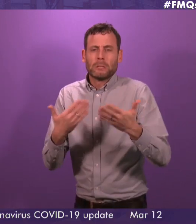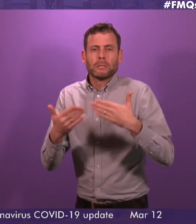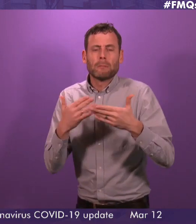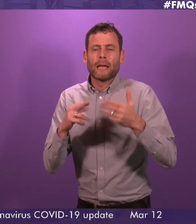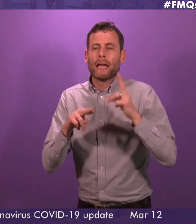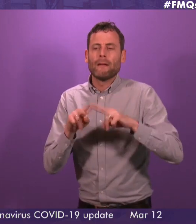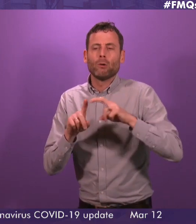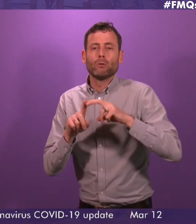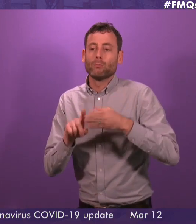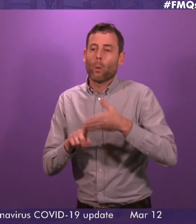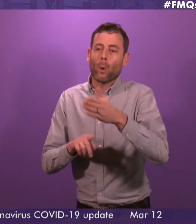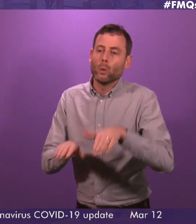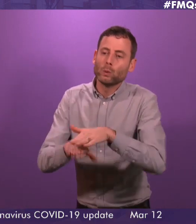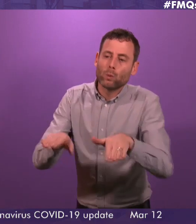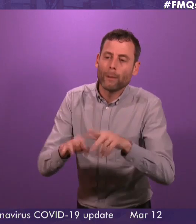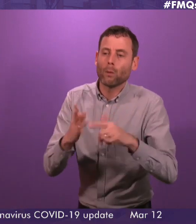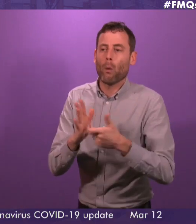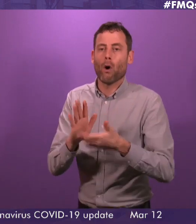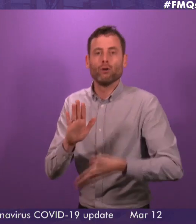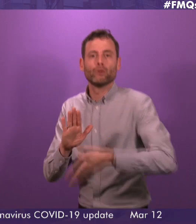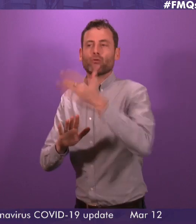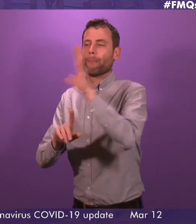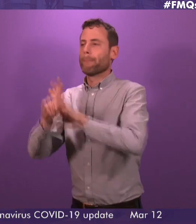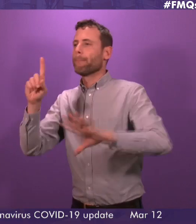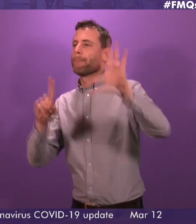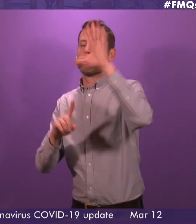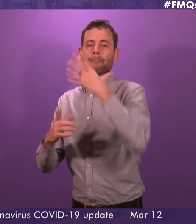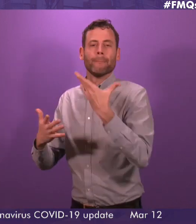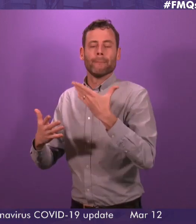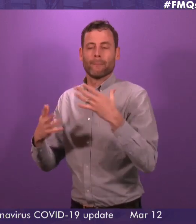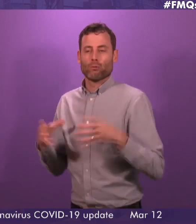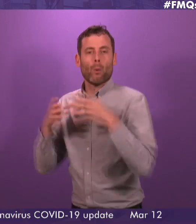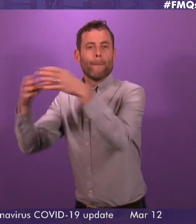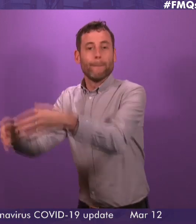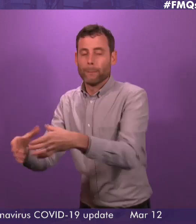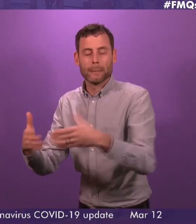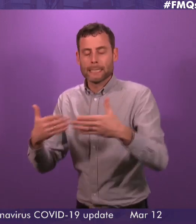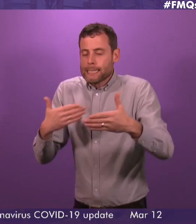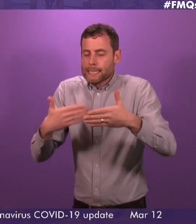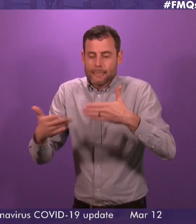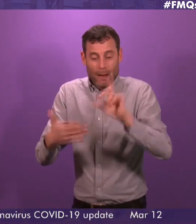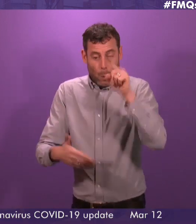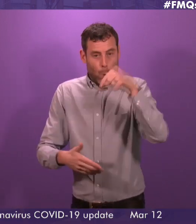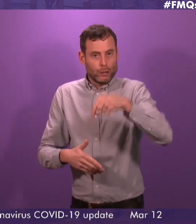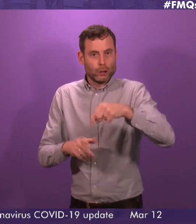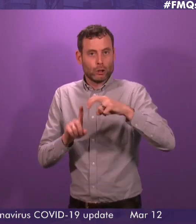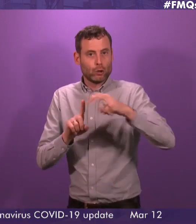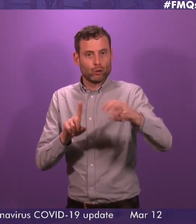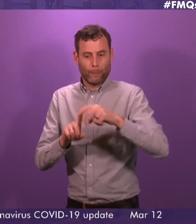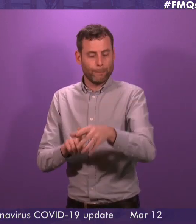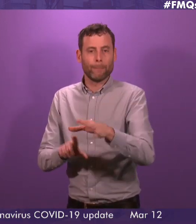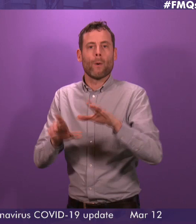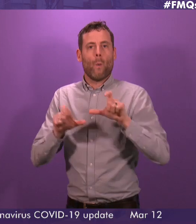swimming pool, whether it is a trip to another part of the UK, whatever it might be, that measure, which